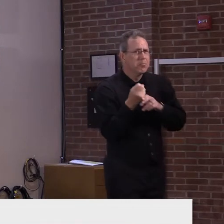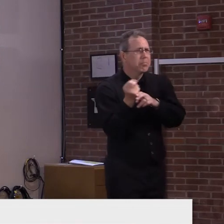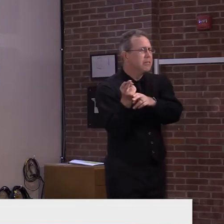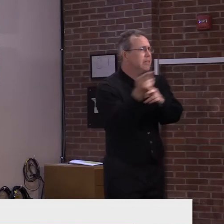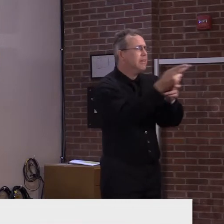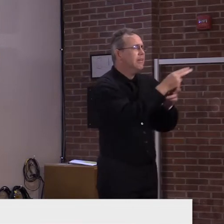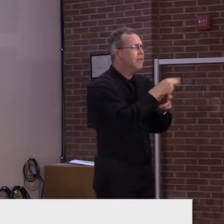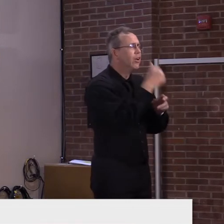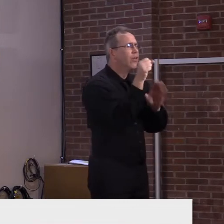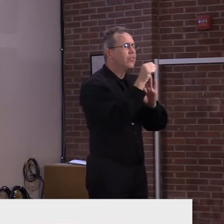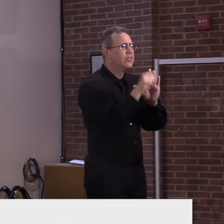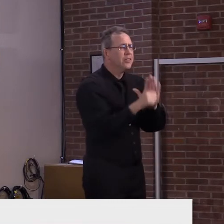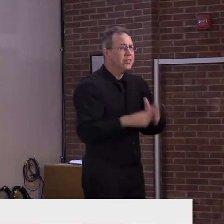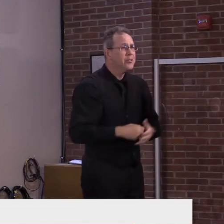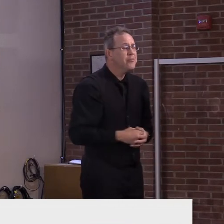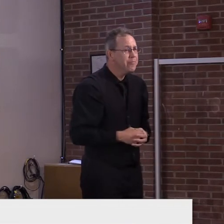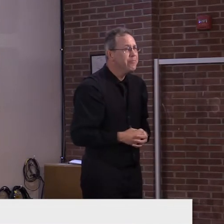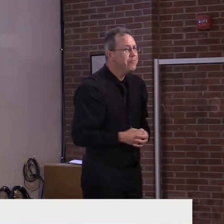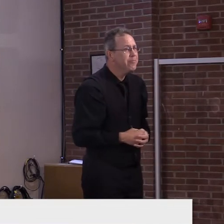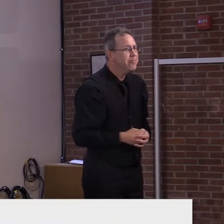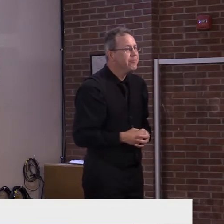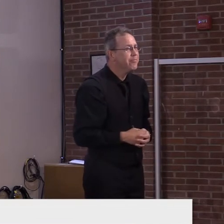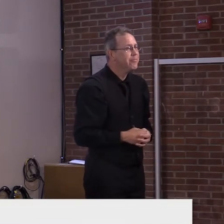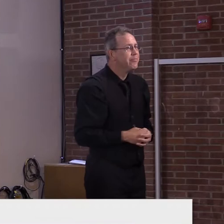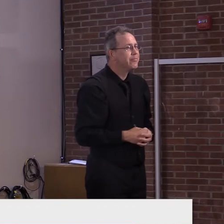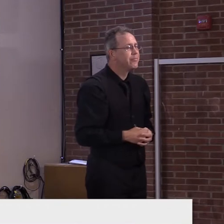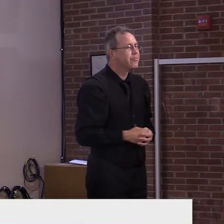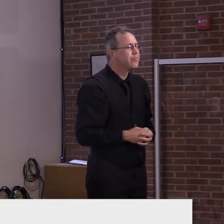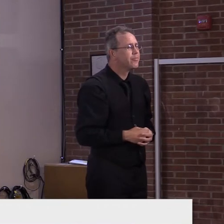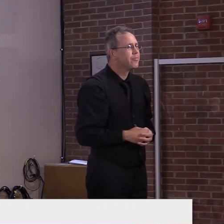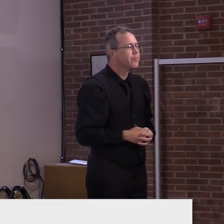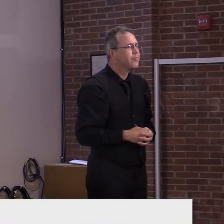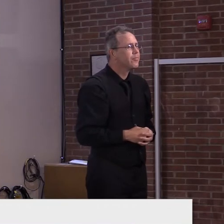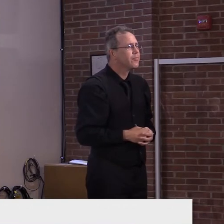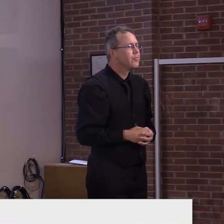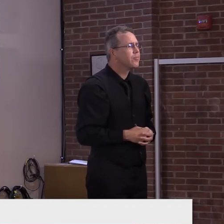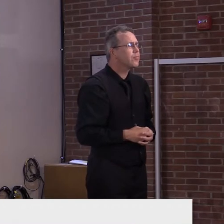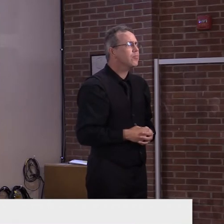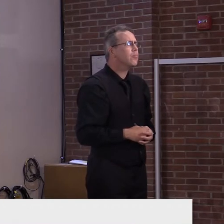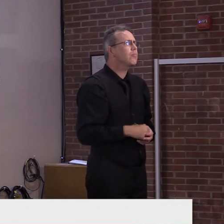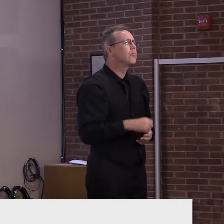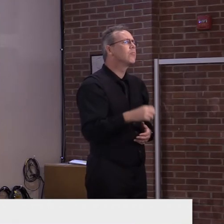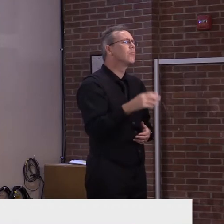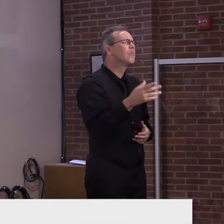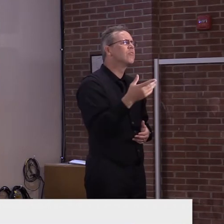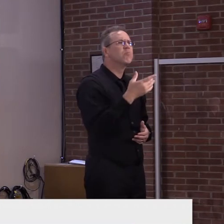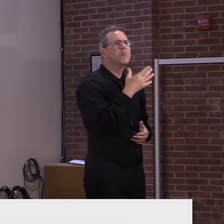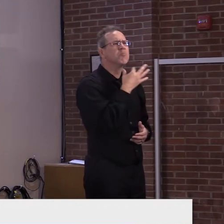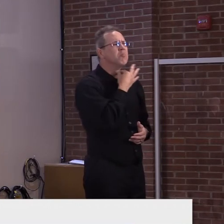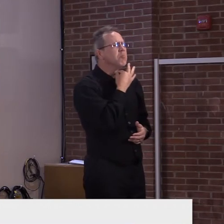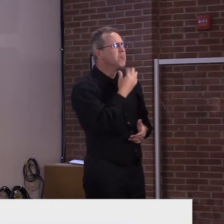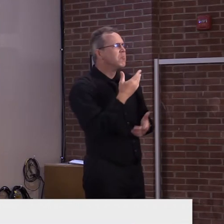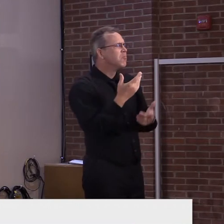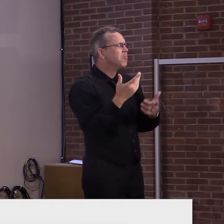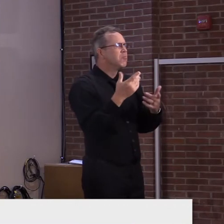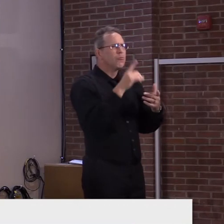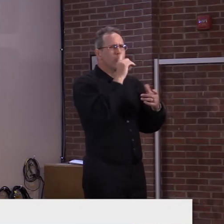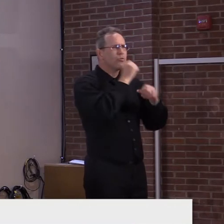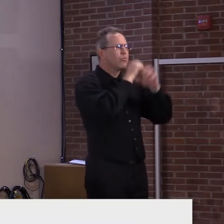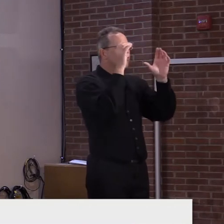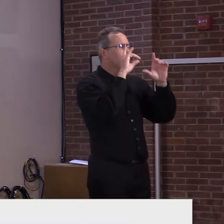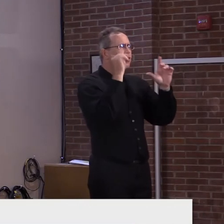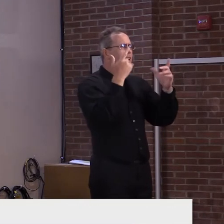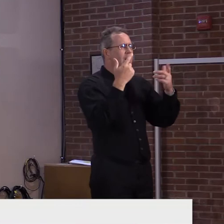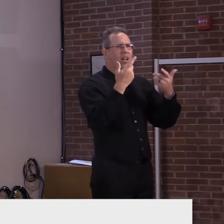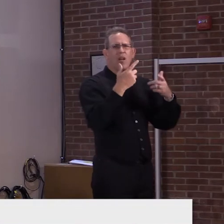country. As you can walk in and get vaccinated at most local pharmacies, including